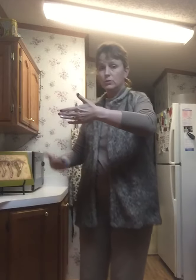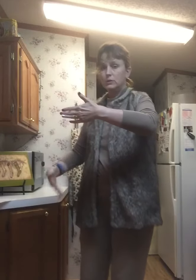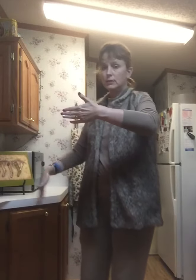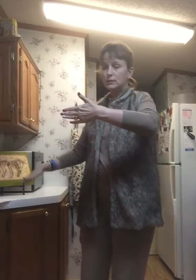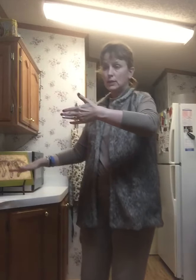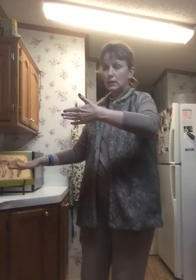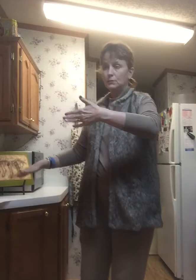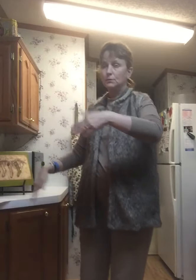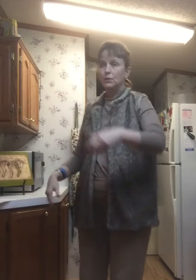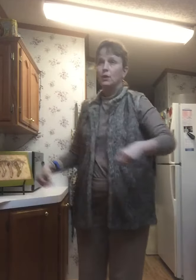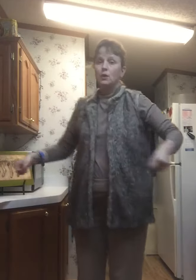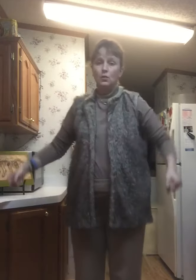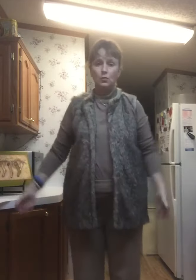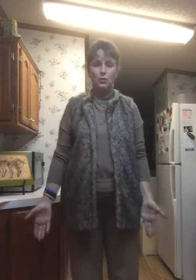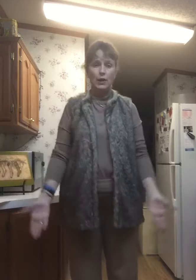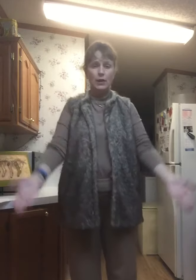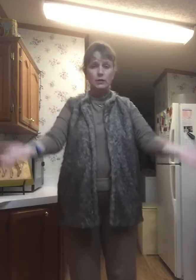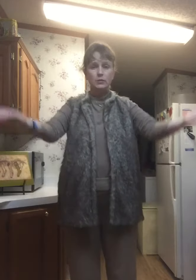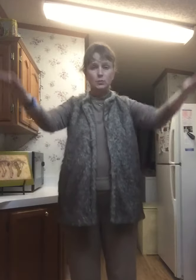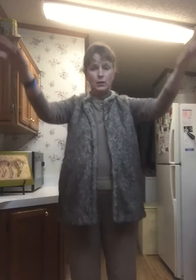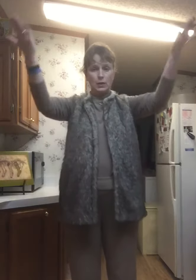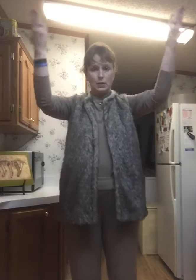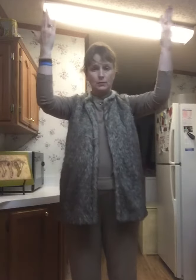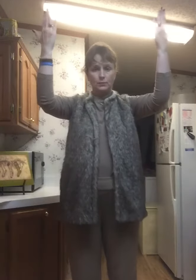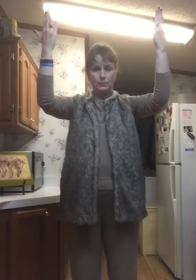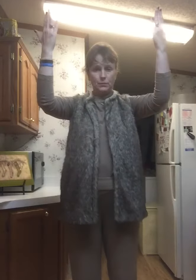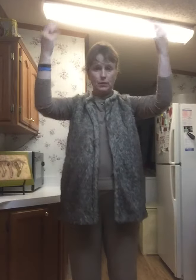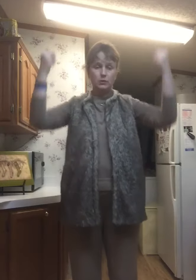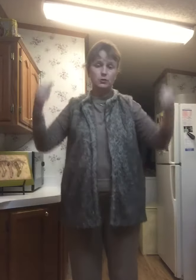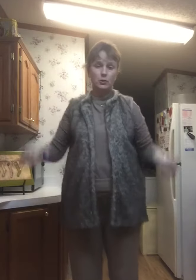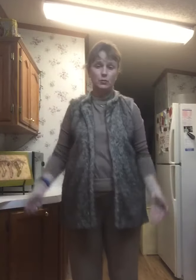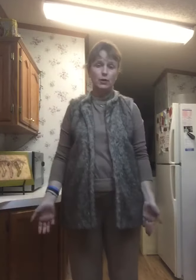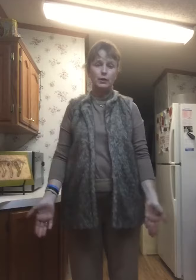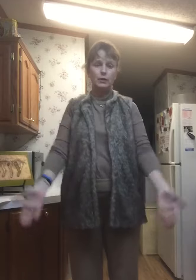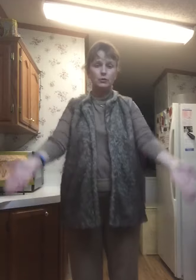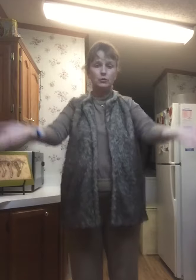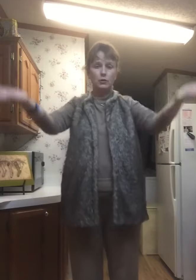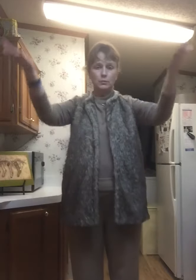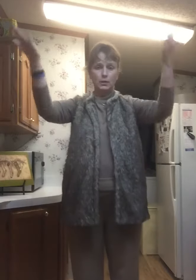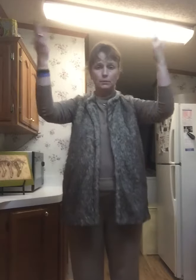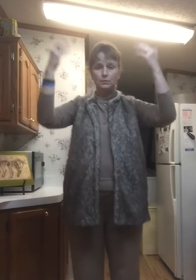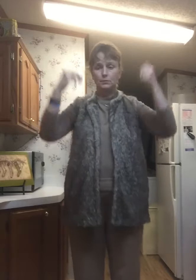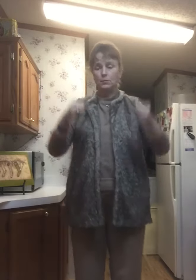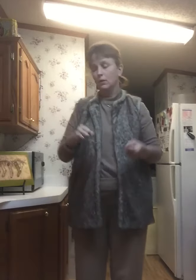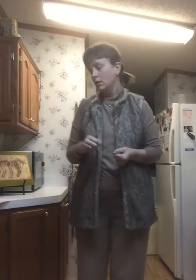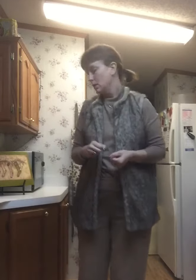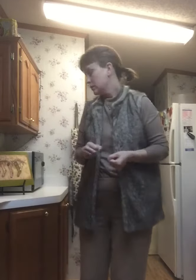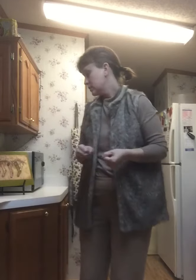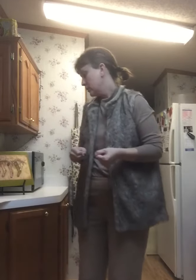is like singing. Raise we, and you're just gonna raise your arms up. So